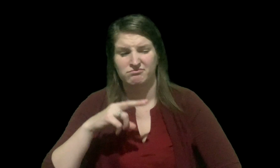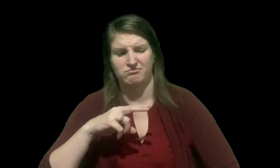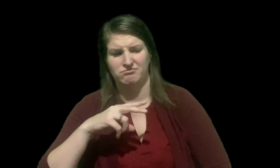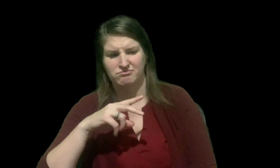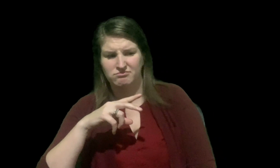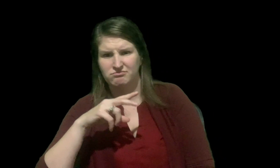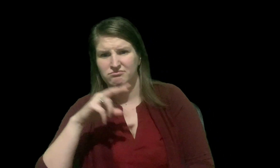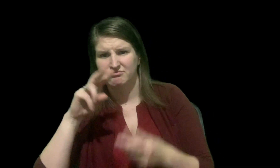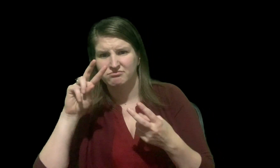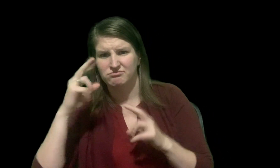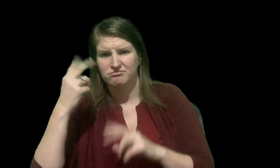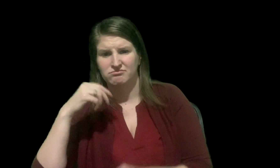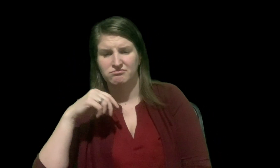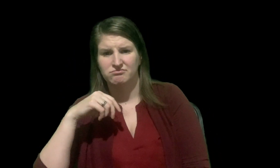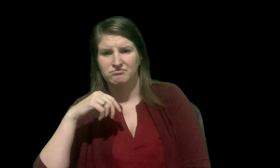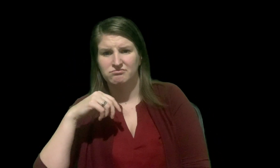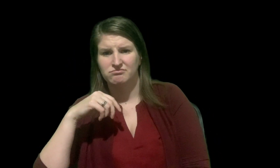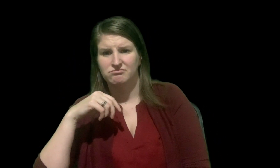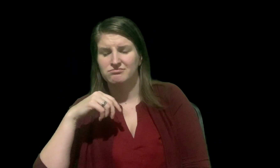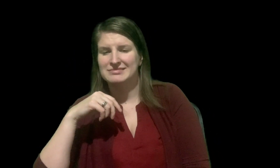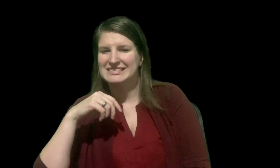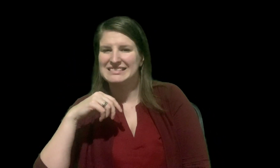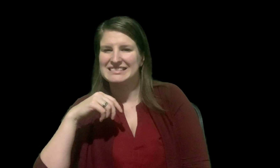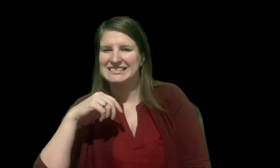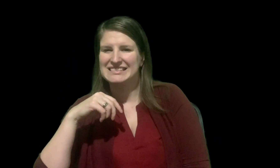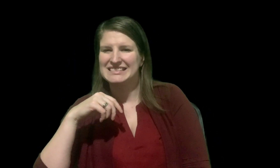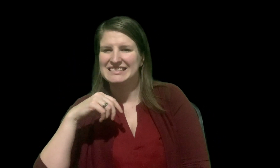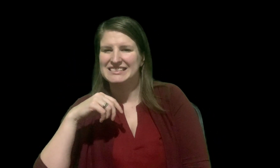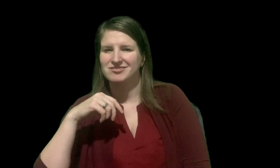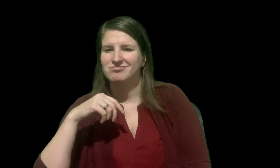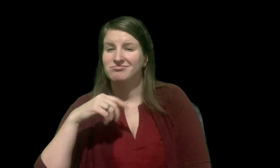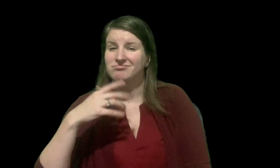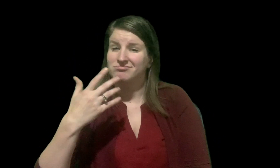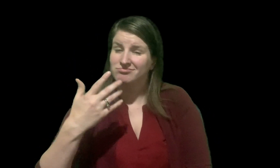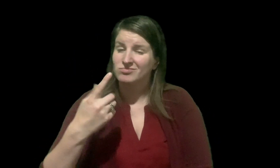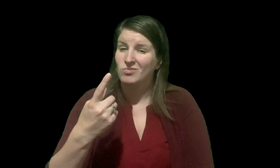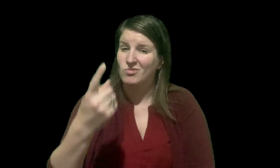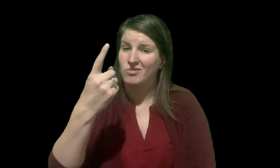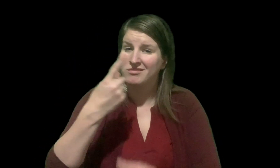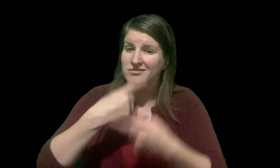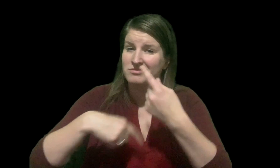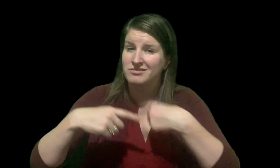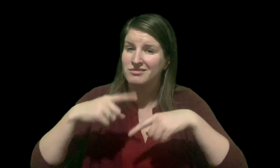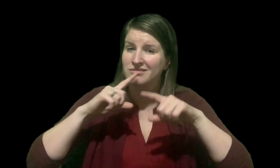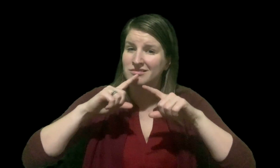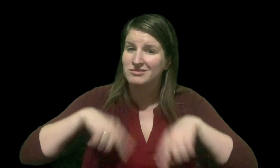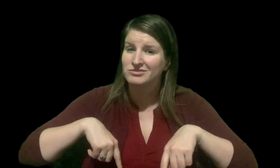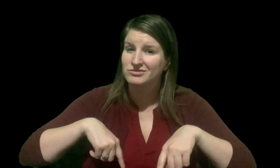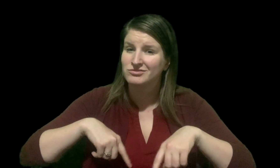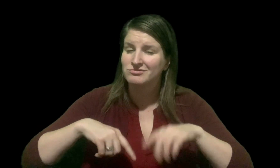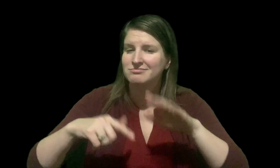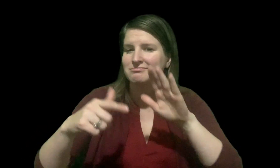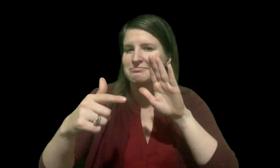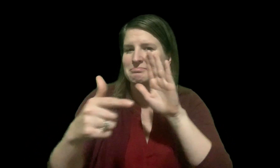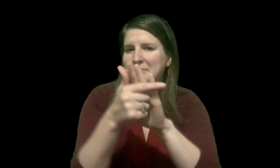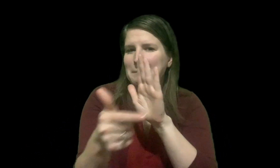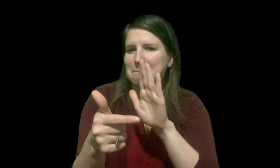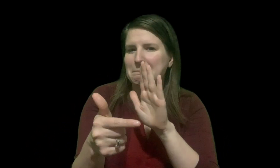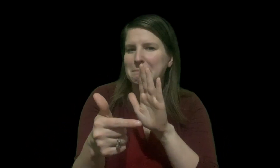that person. And when the deaf community sees that, they may misunderstand your intentions. So